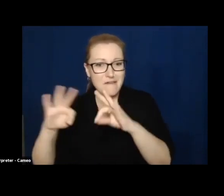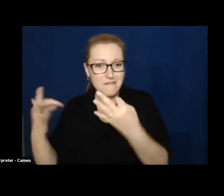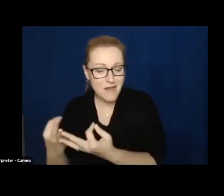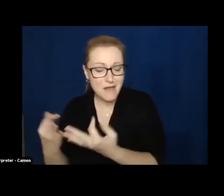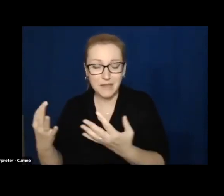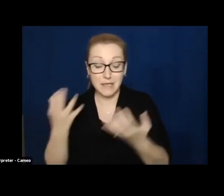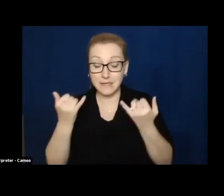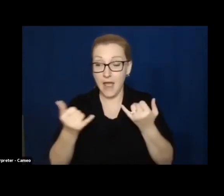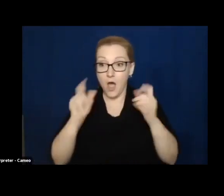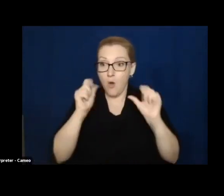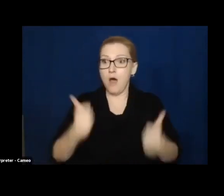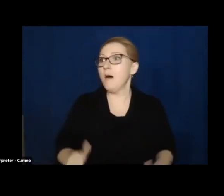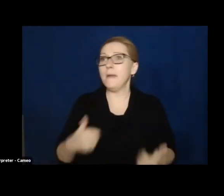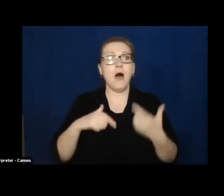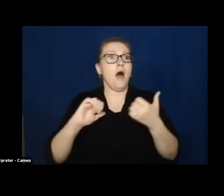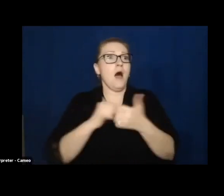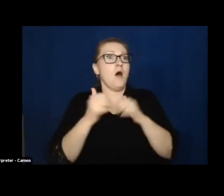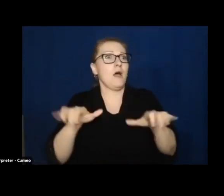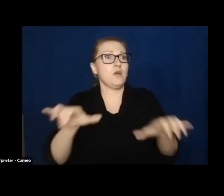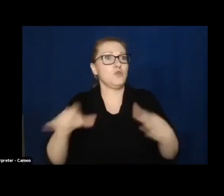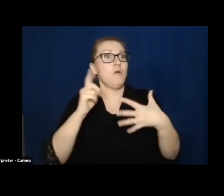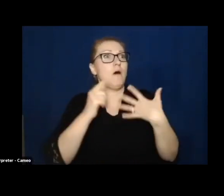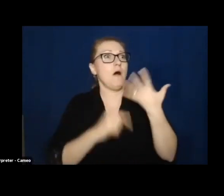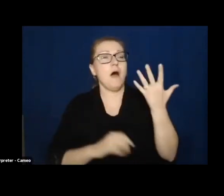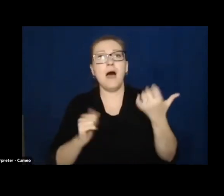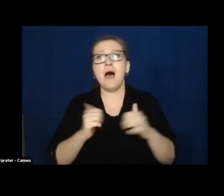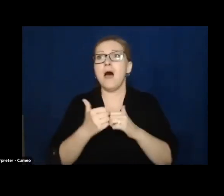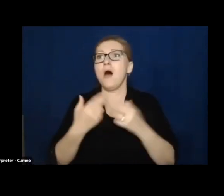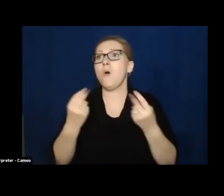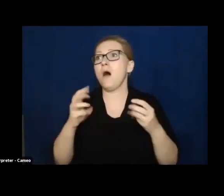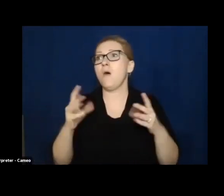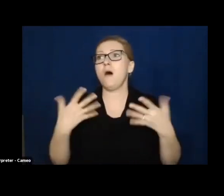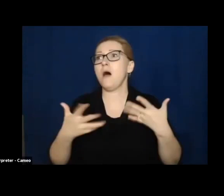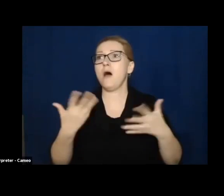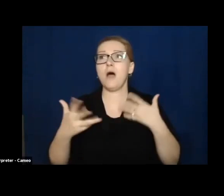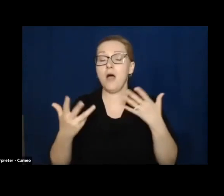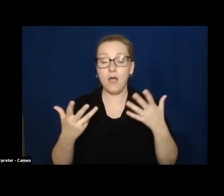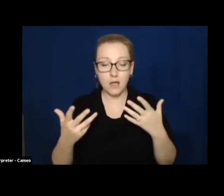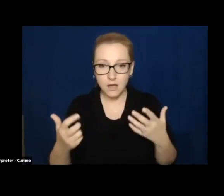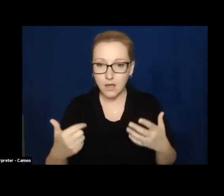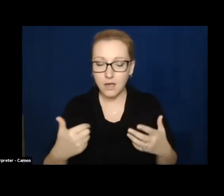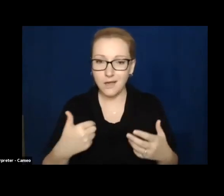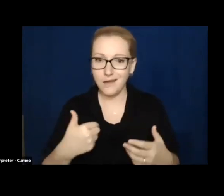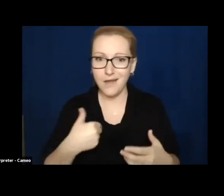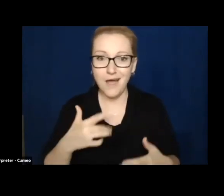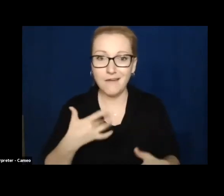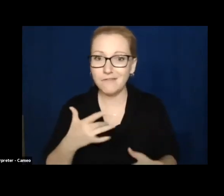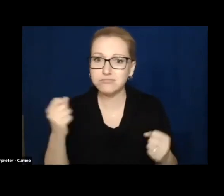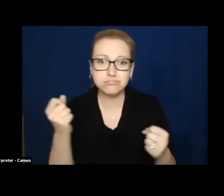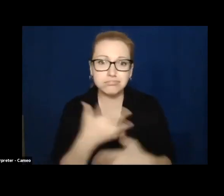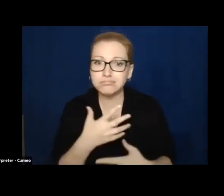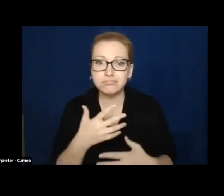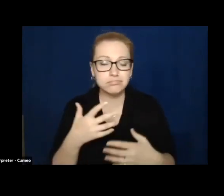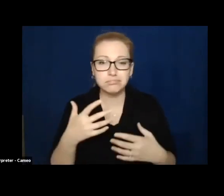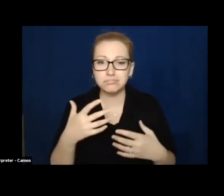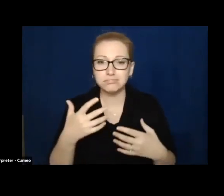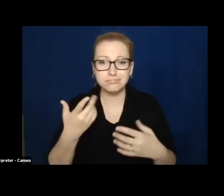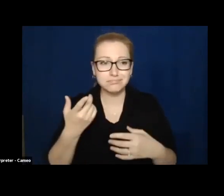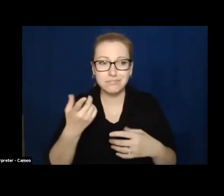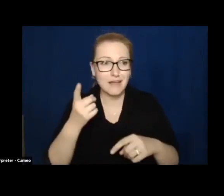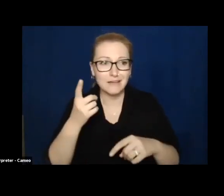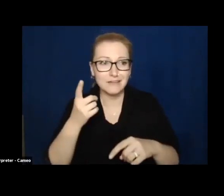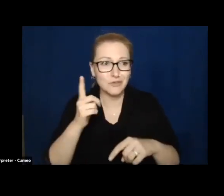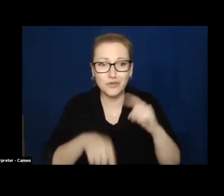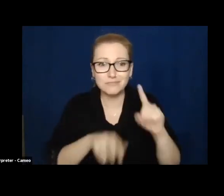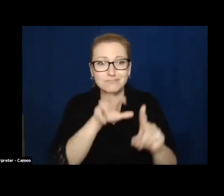a huge curveball. And I was anxious that none of this would happen, that I would never hear music again. I